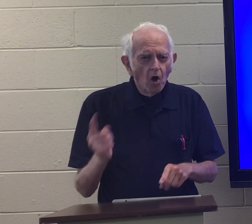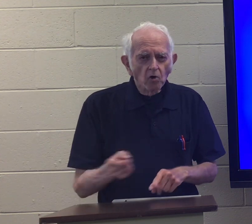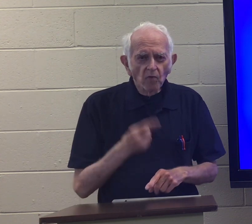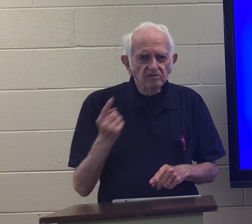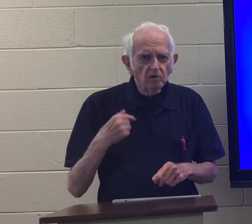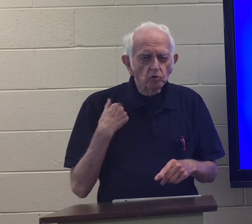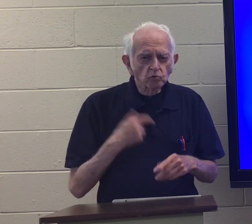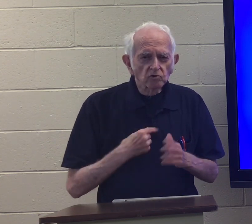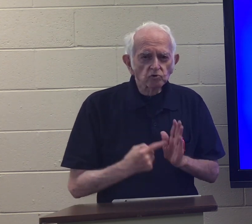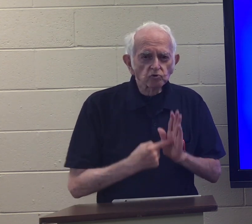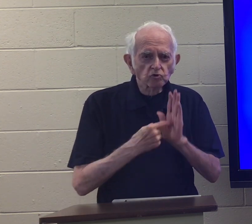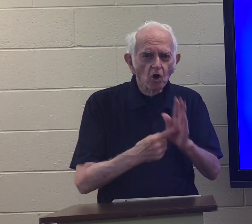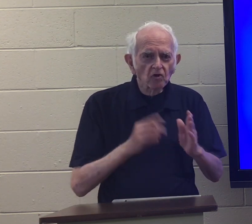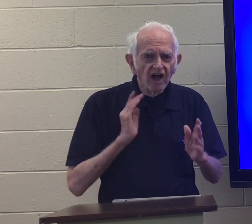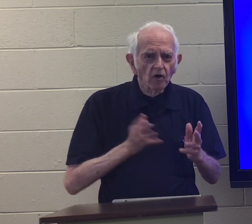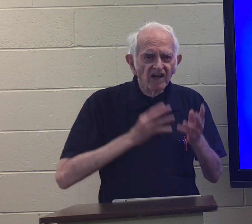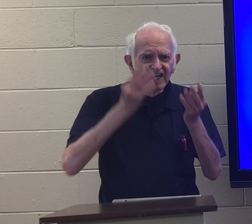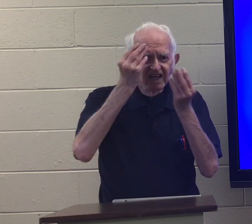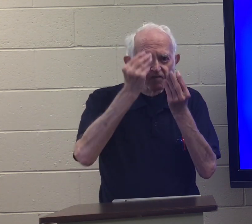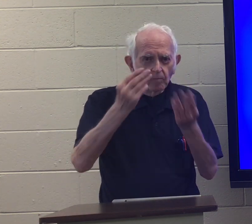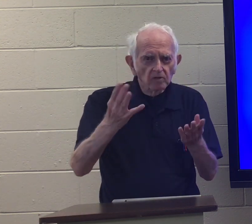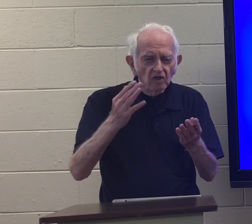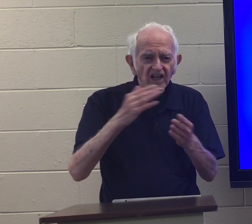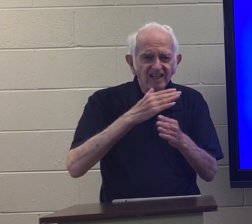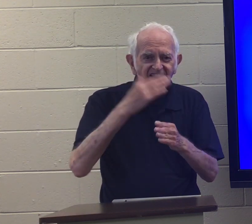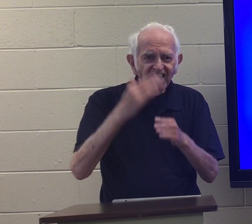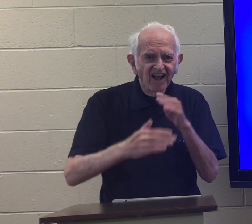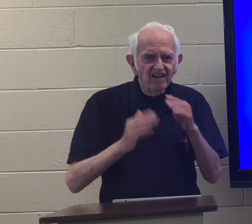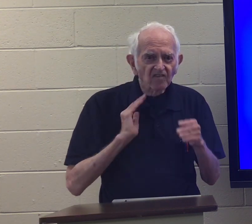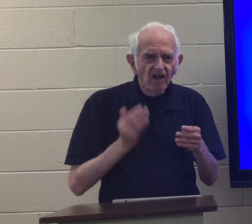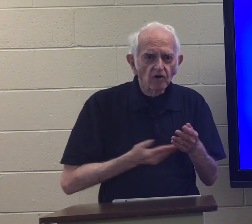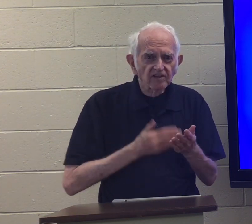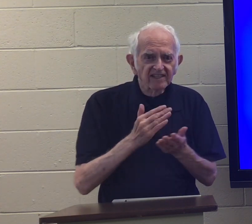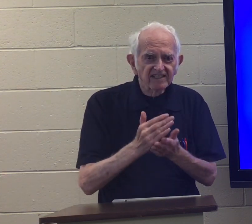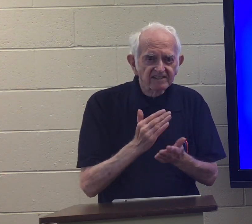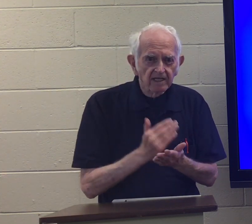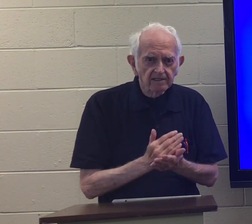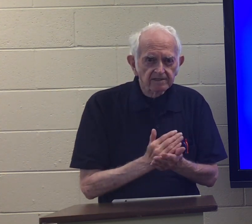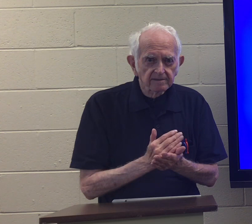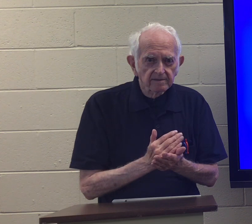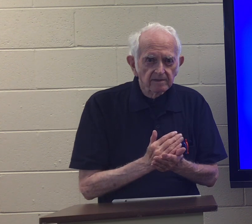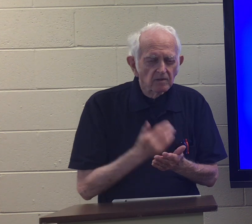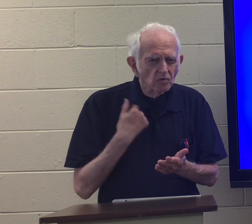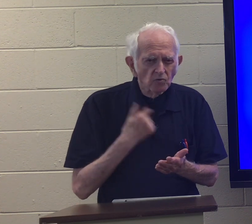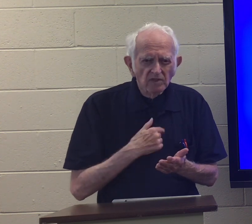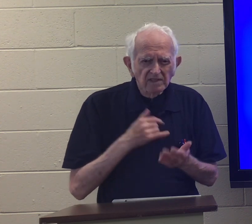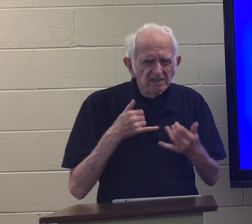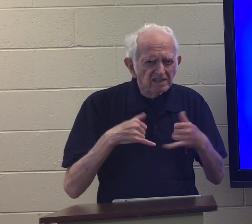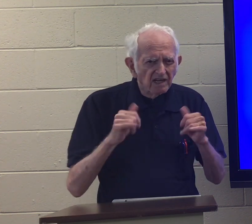As always, we show our information at the end of our lesson.